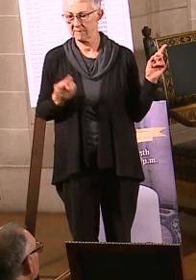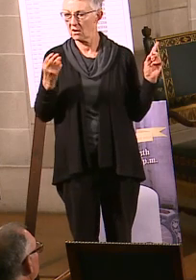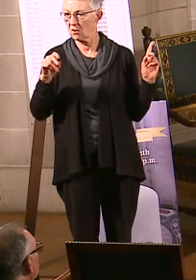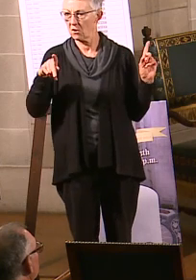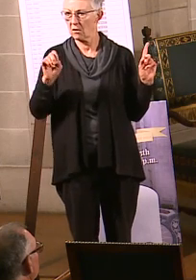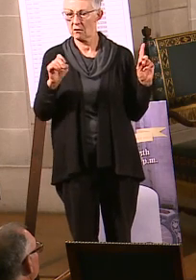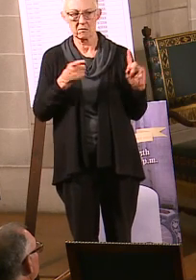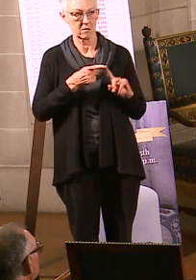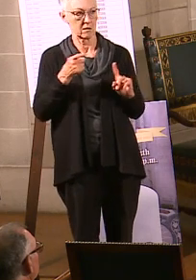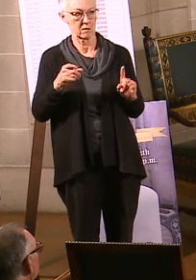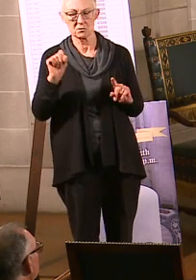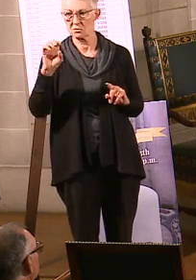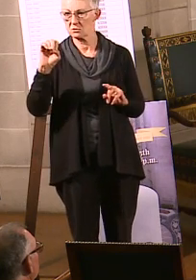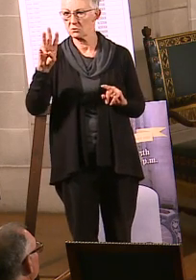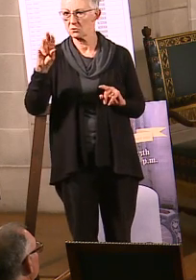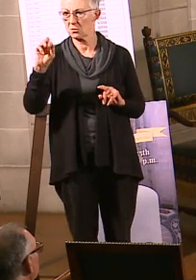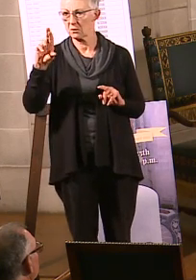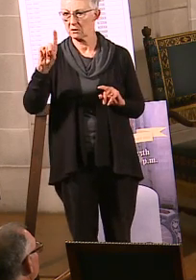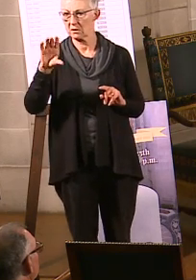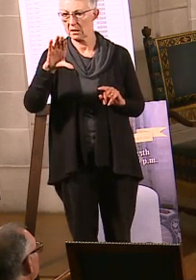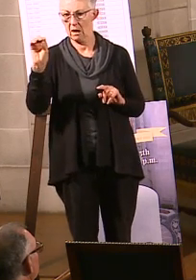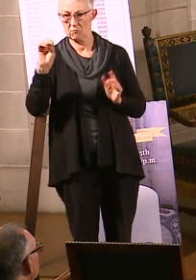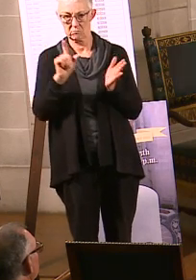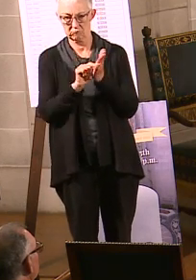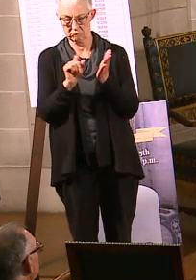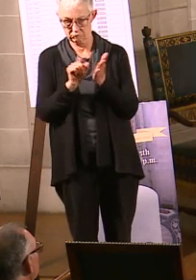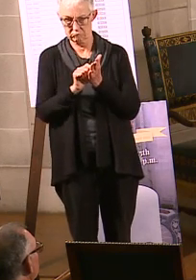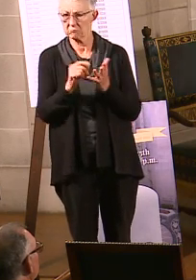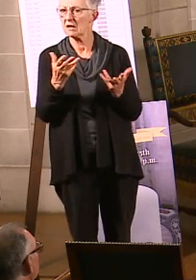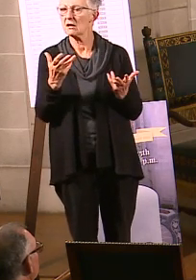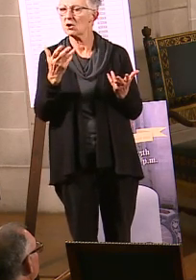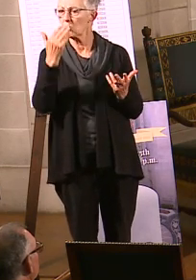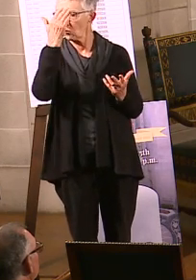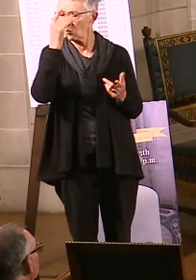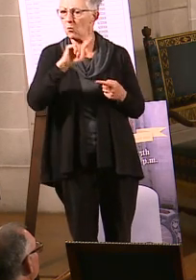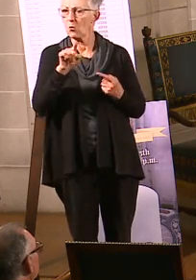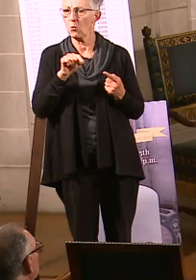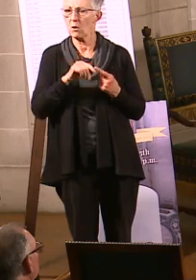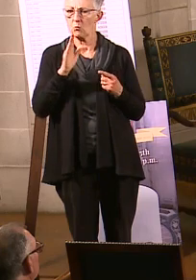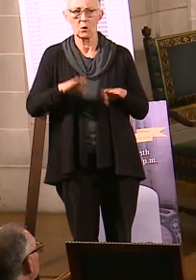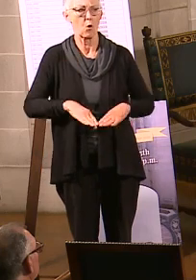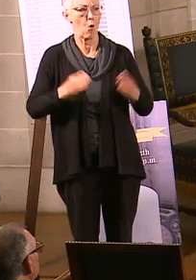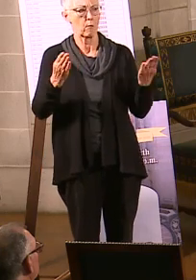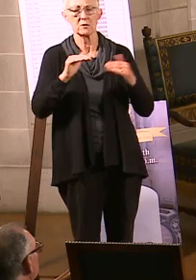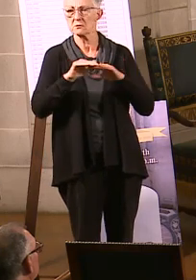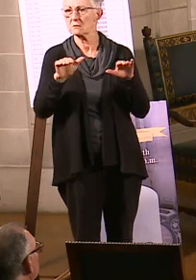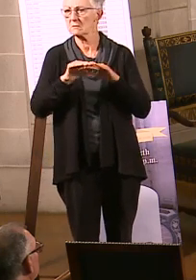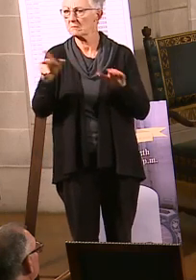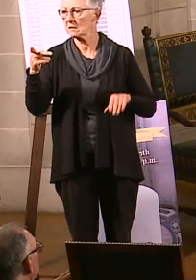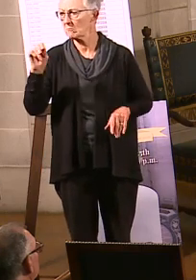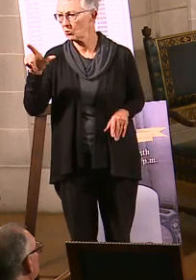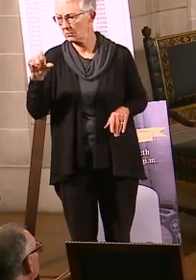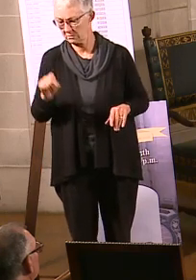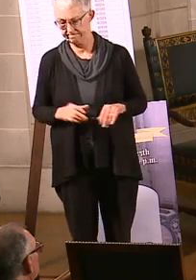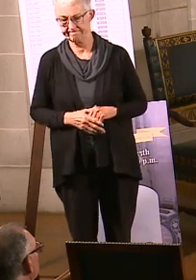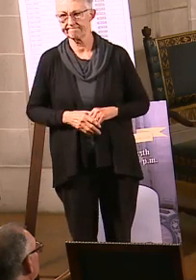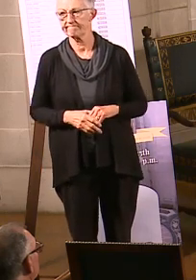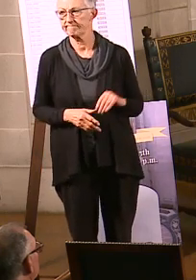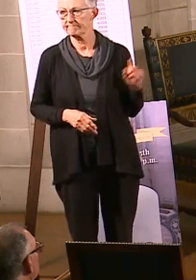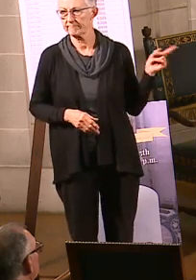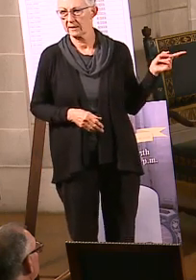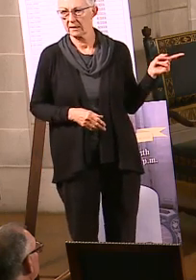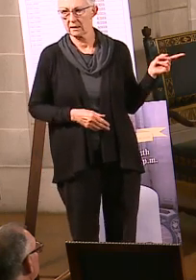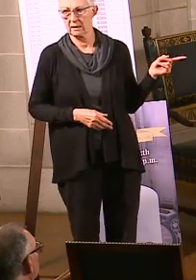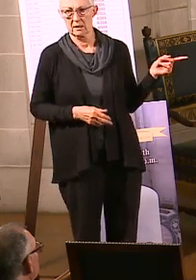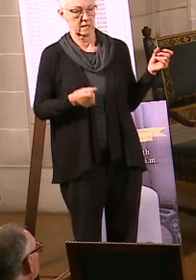from the Seward County Independent. Seward County Independent wants to know when the timeline is for opening up swimming pools. I've actually had a number of discussions